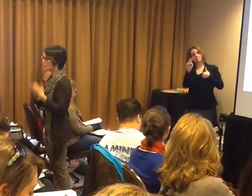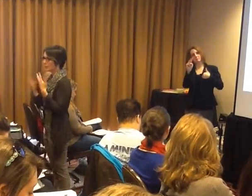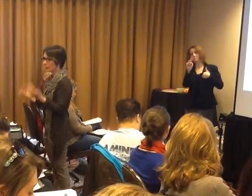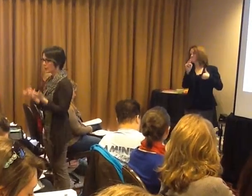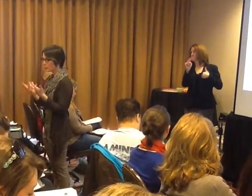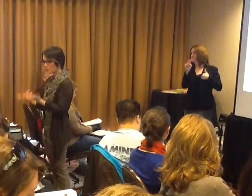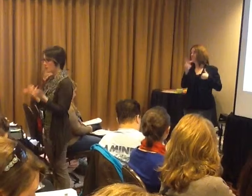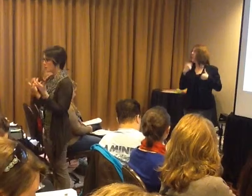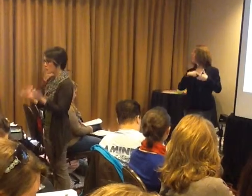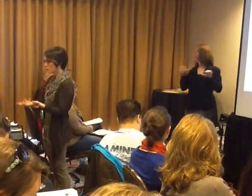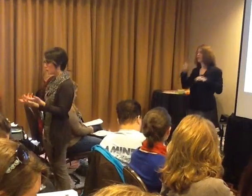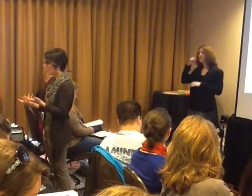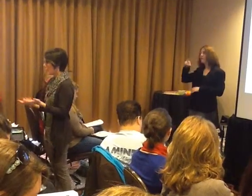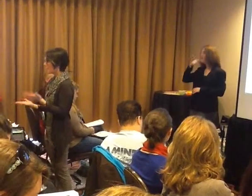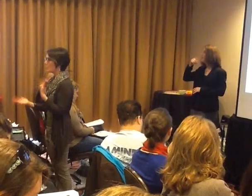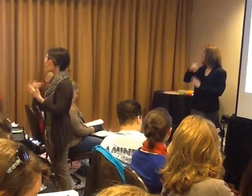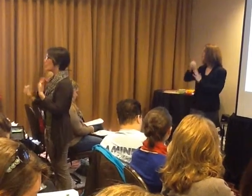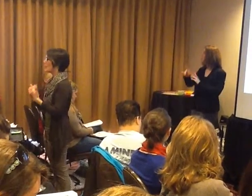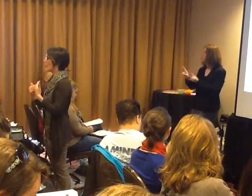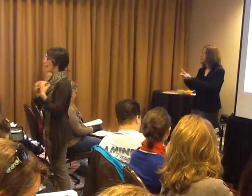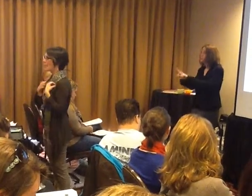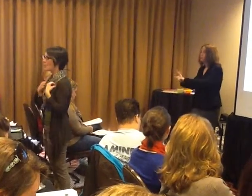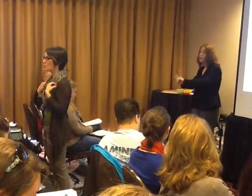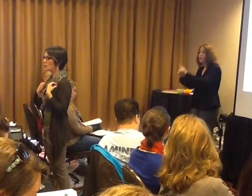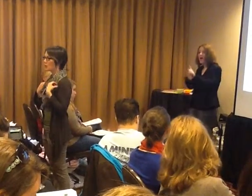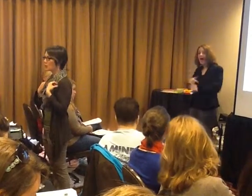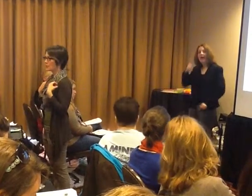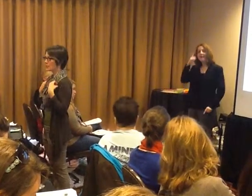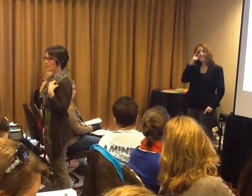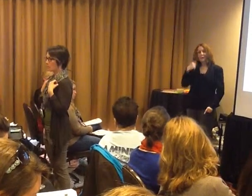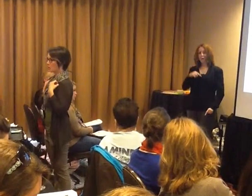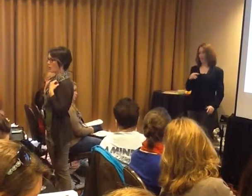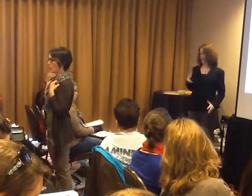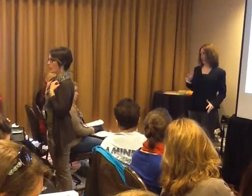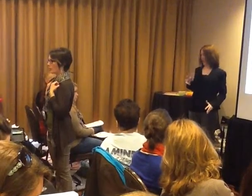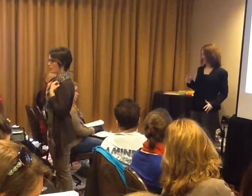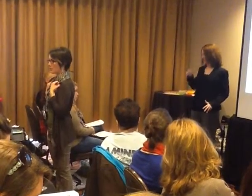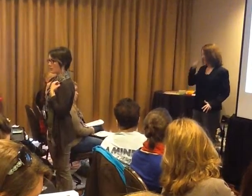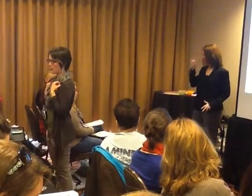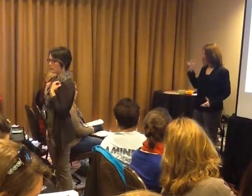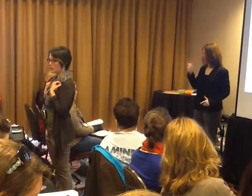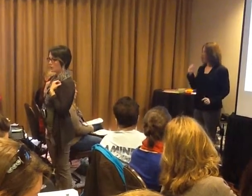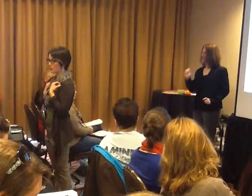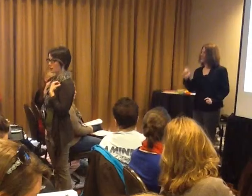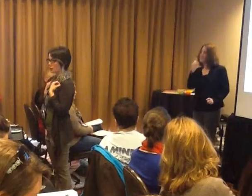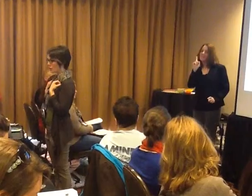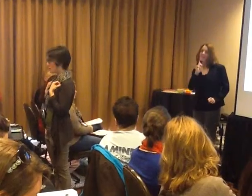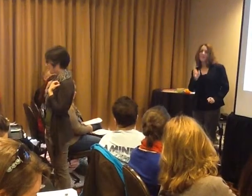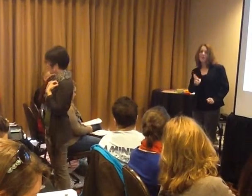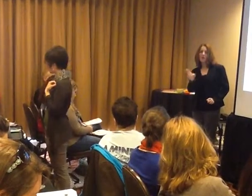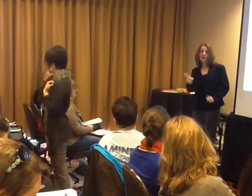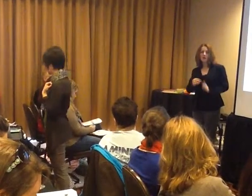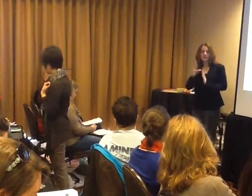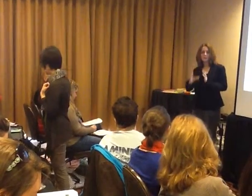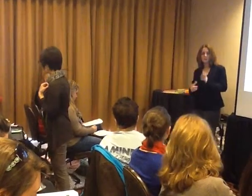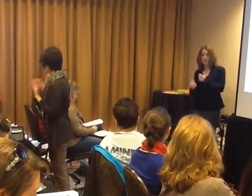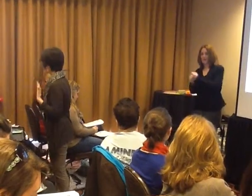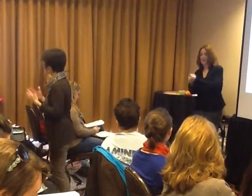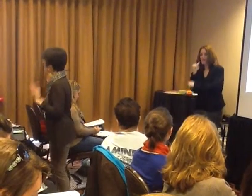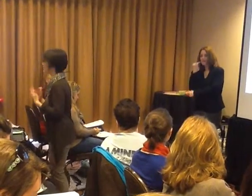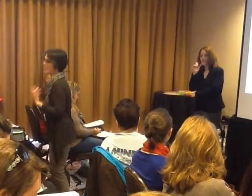do it for hearing students too, but I think we're nervous because we don't want to give our deaf and hard of hearing students a crutch if they don't need